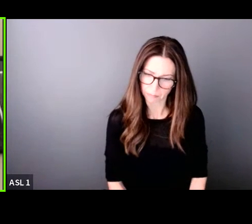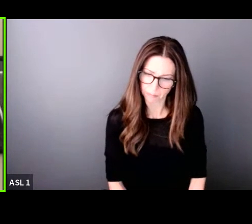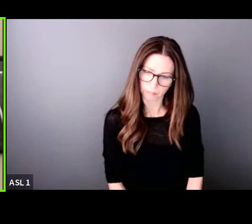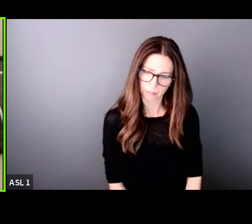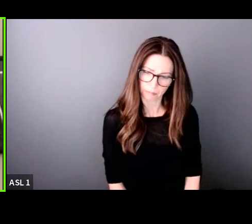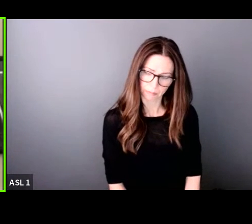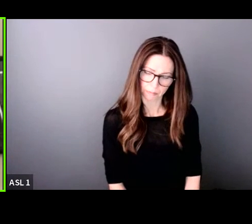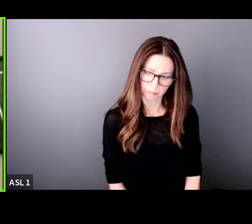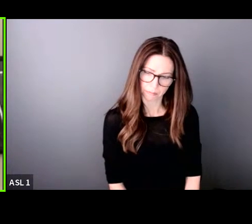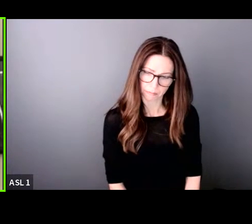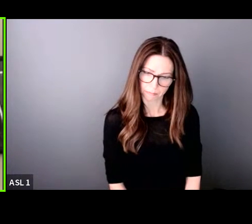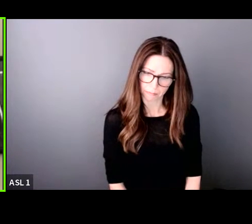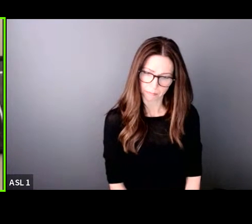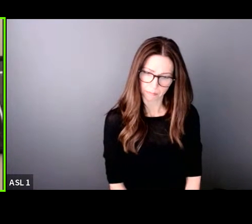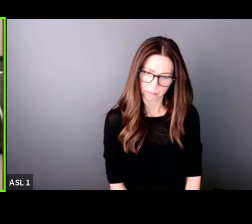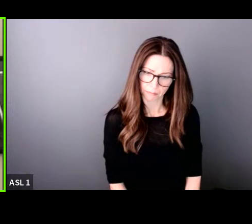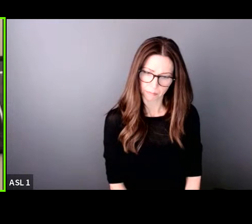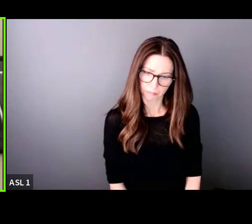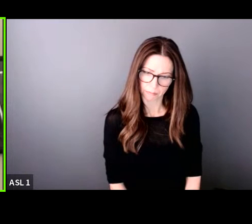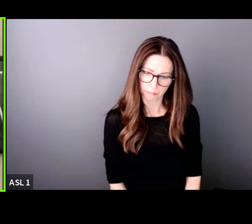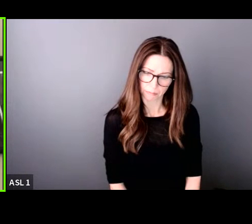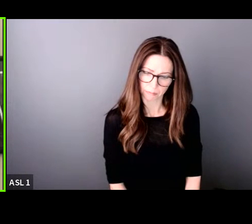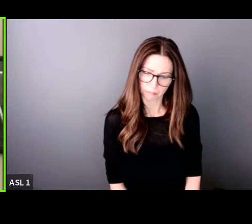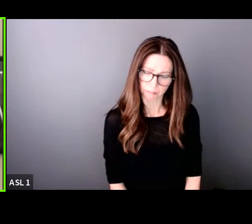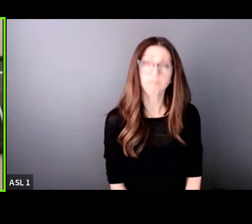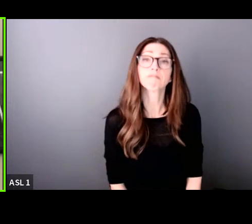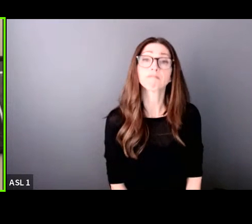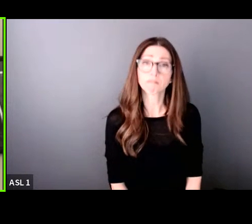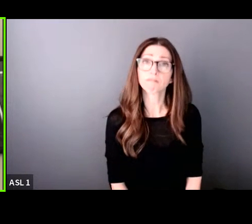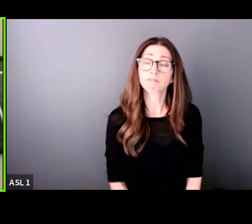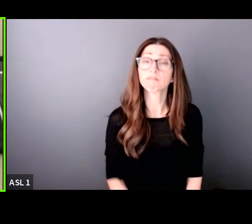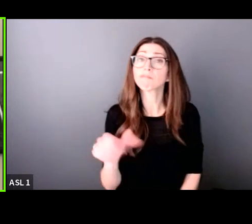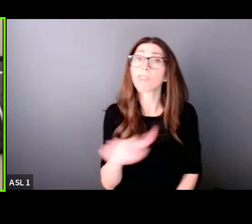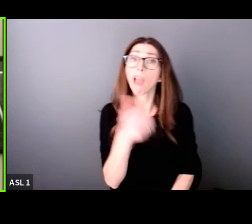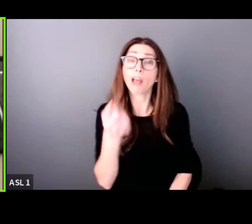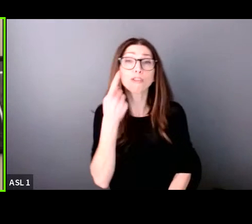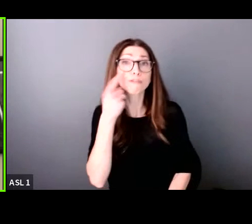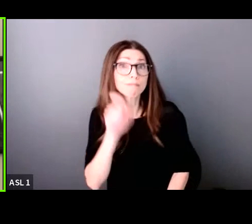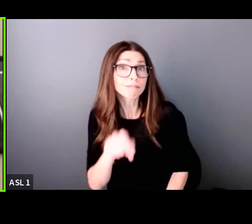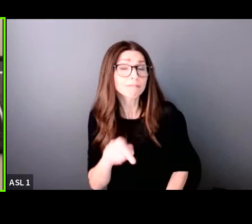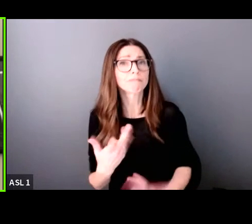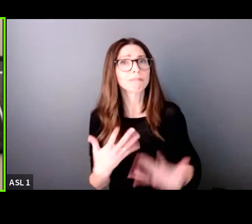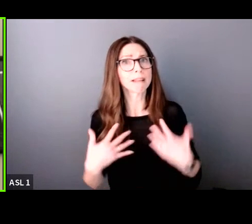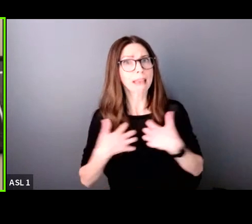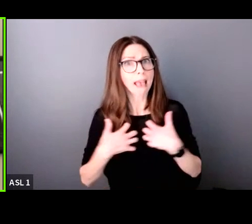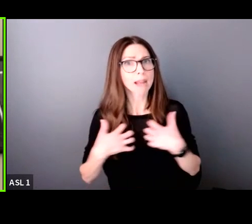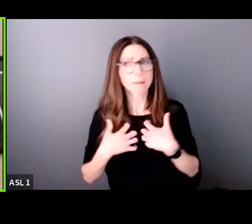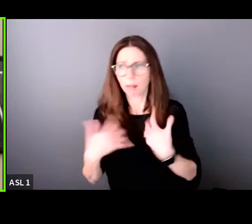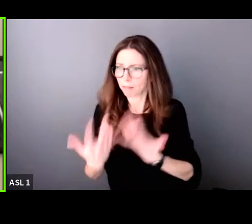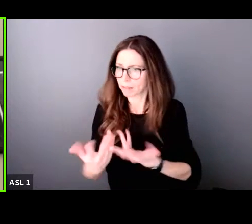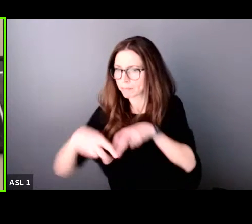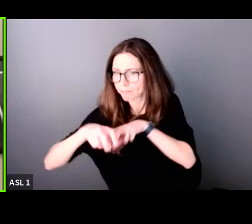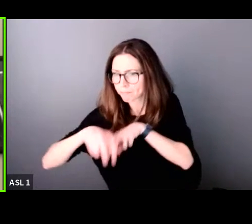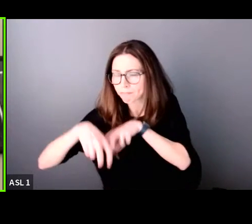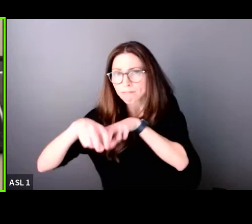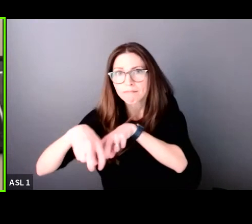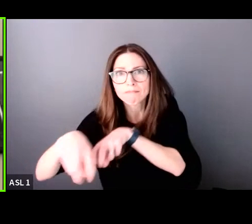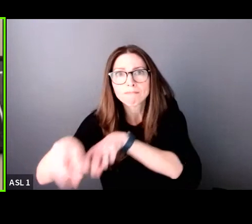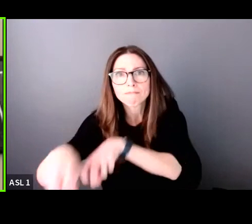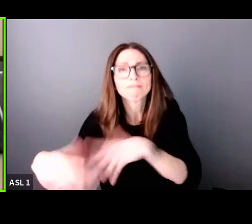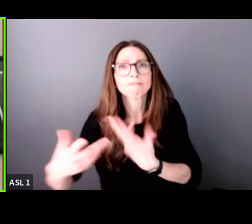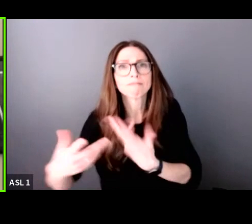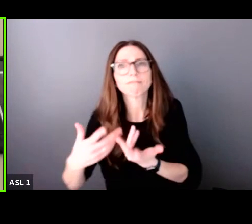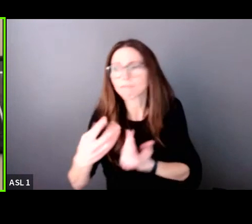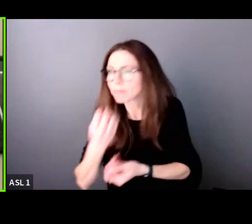gorna. And we send our greetings to the animals that grow on the earth, the bugs that still go about cleaning up the world